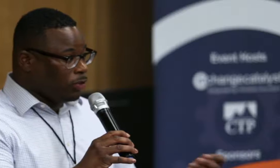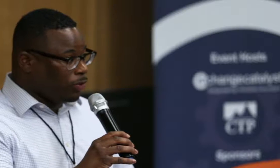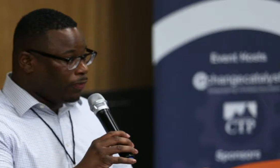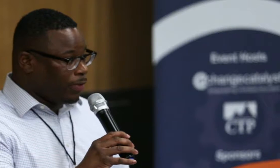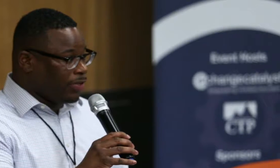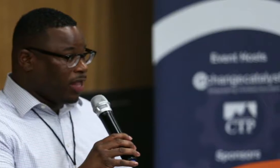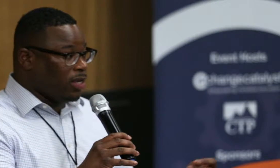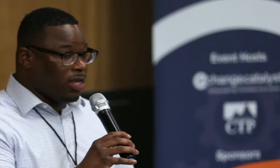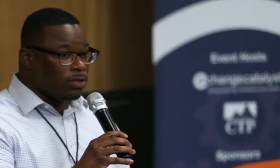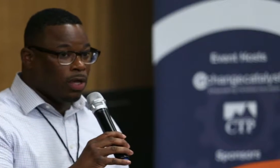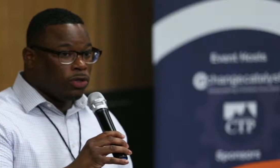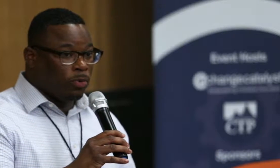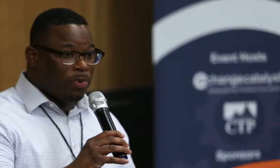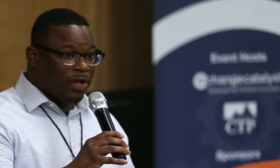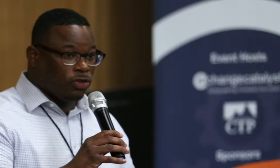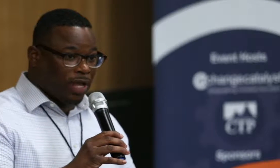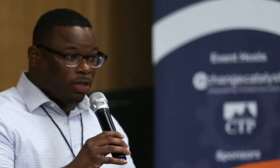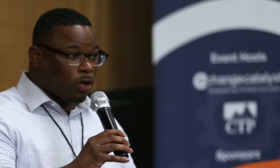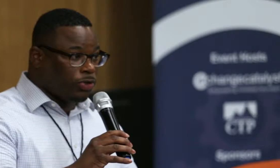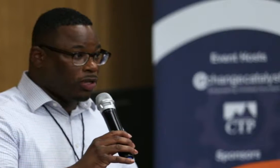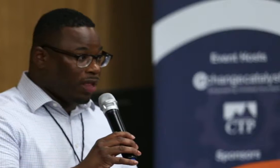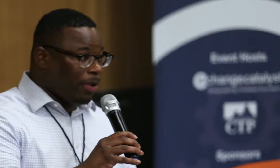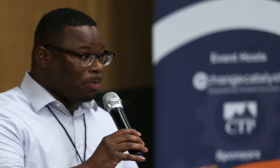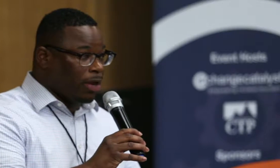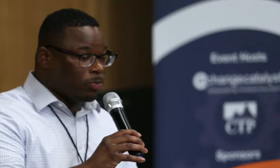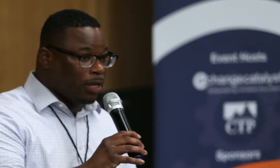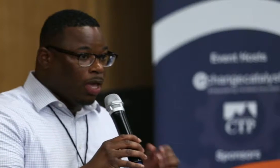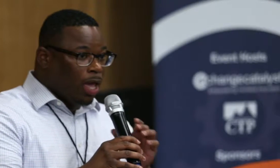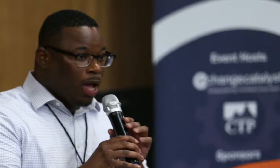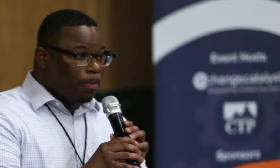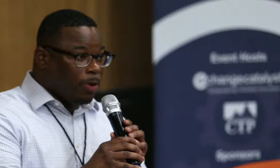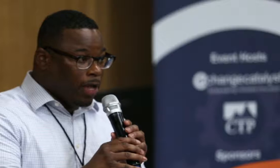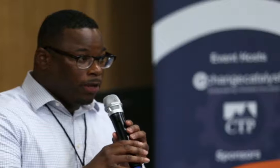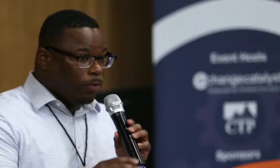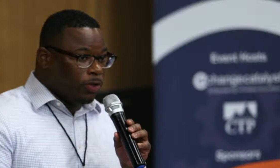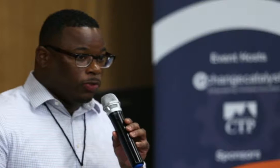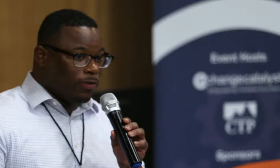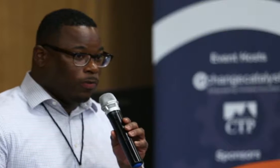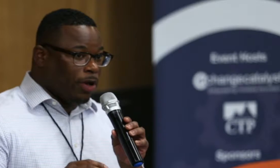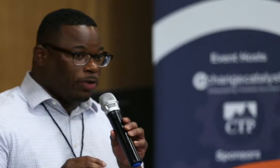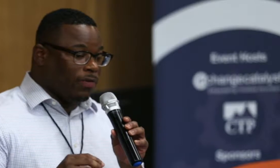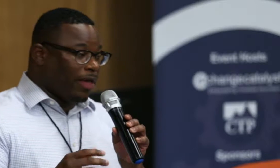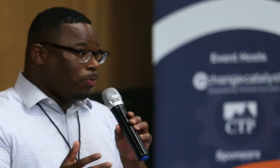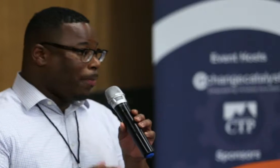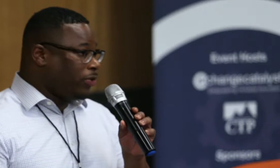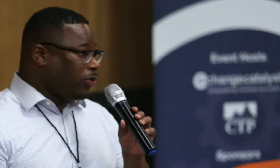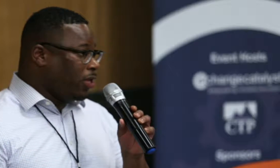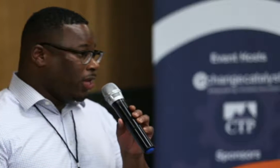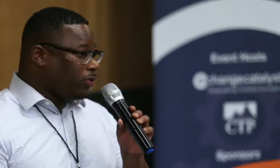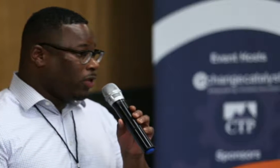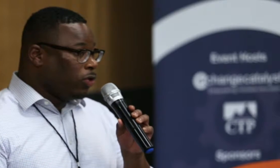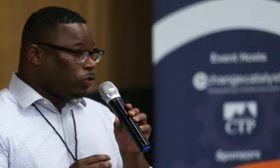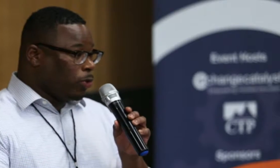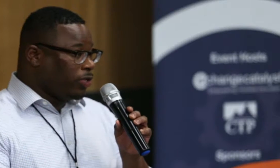a talent solution for their talent needs. So we provide the training, the coaching, development, the management, but sort of what the value